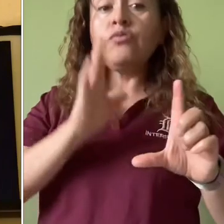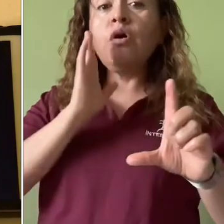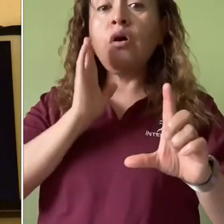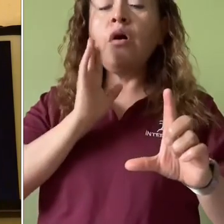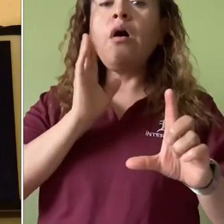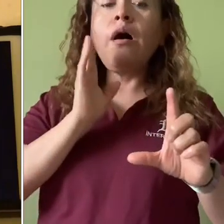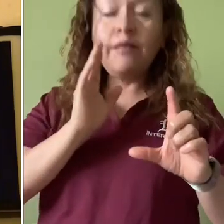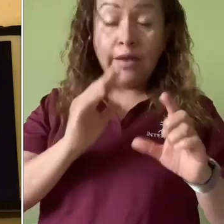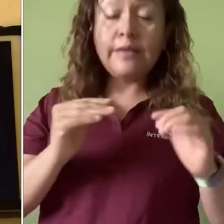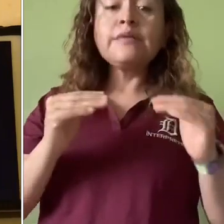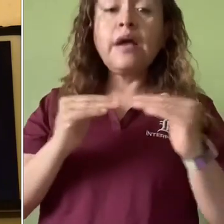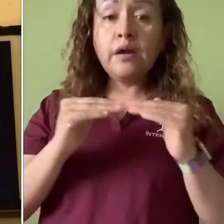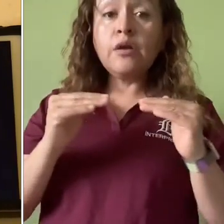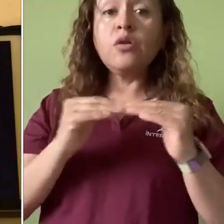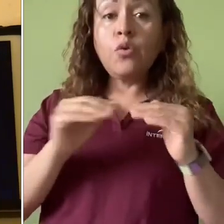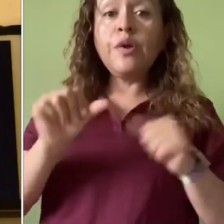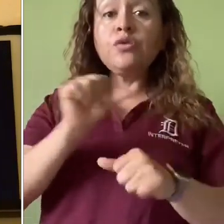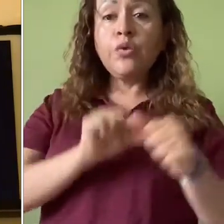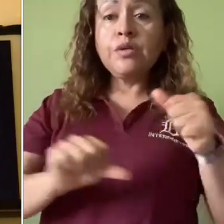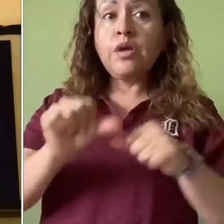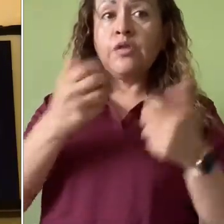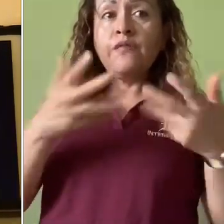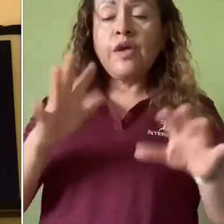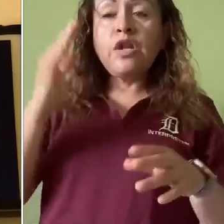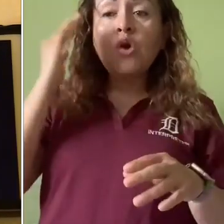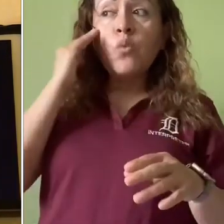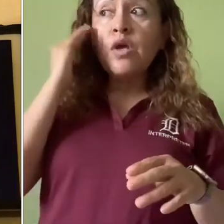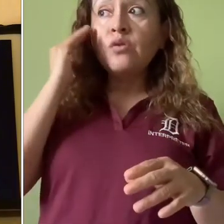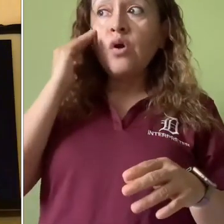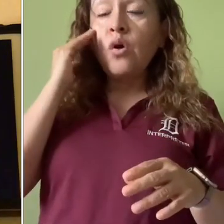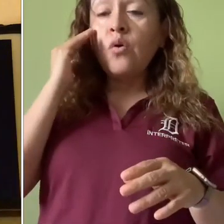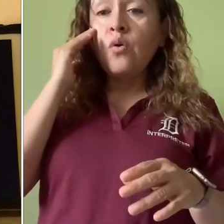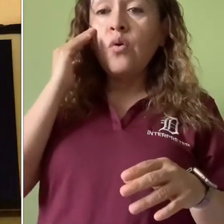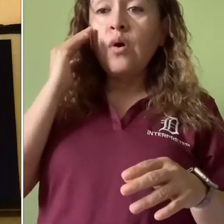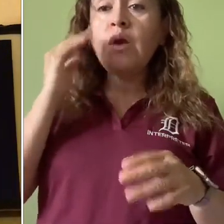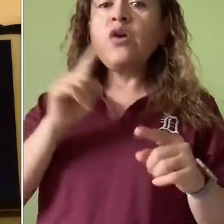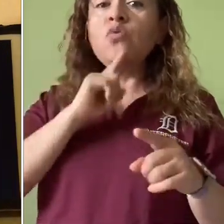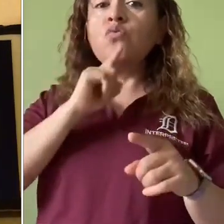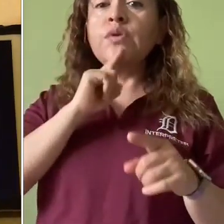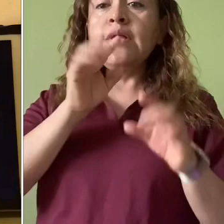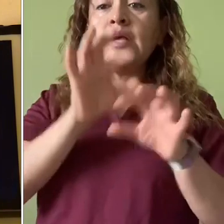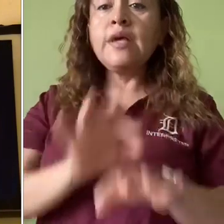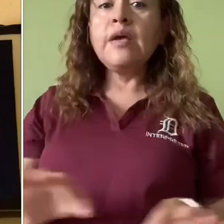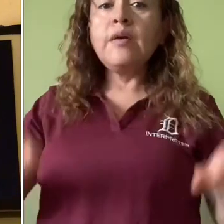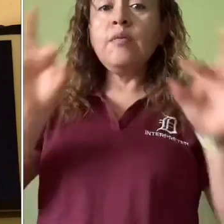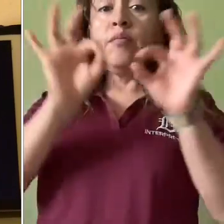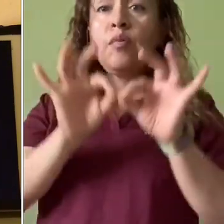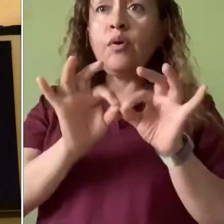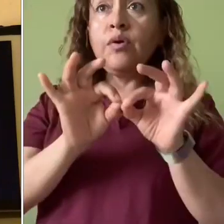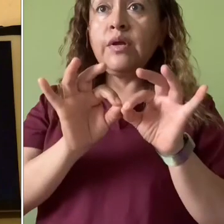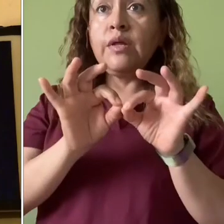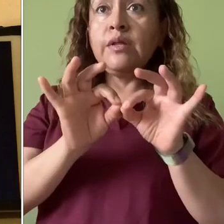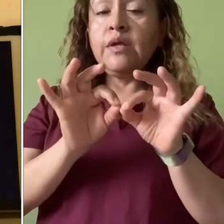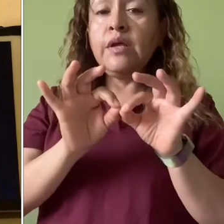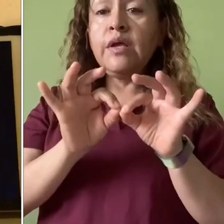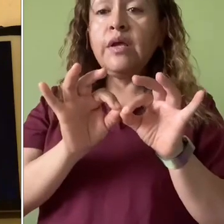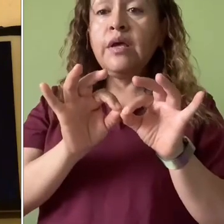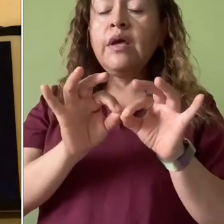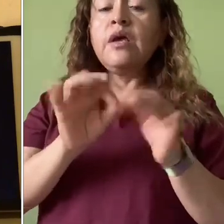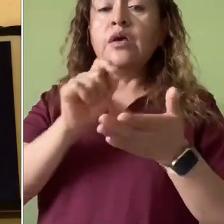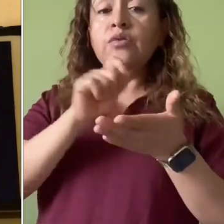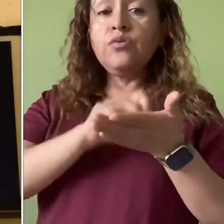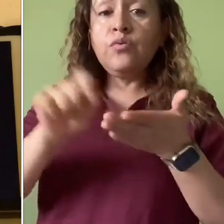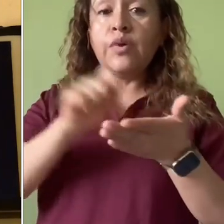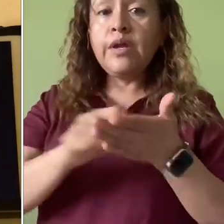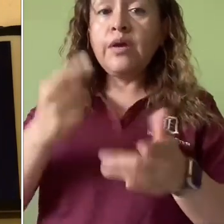of the corresponding angles are congruent to each other. So we now know, and once again, this is an important thing to do,